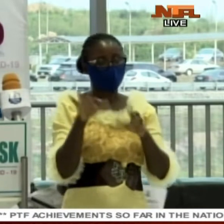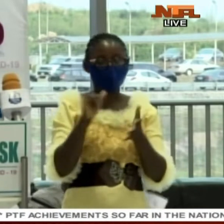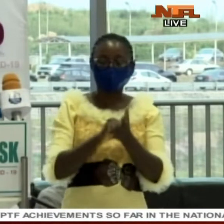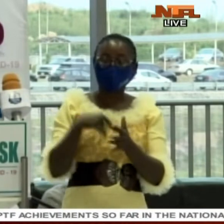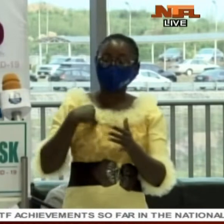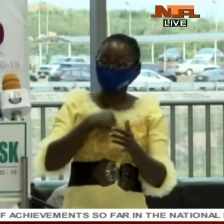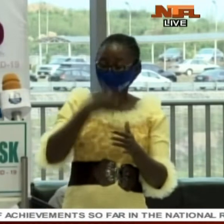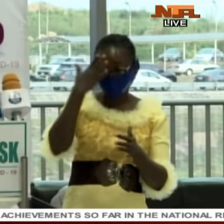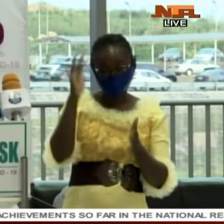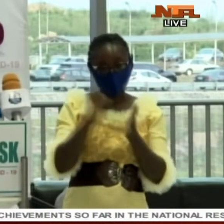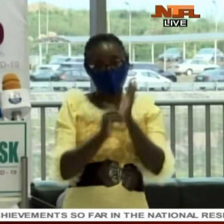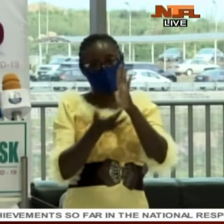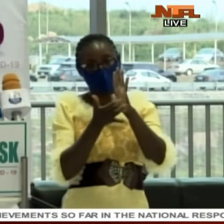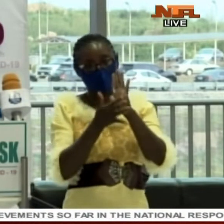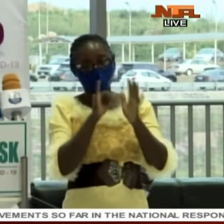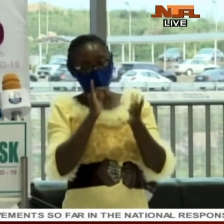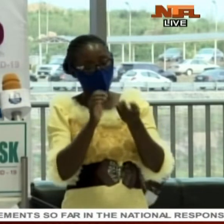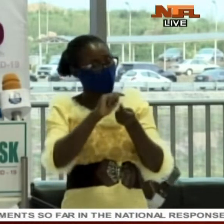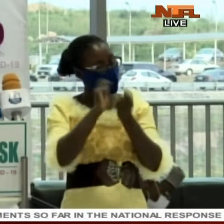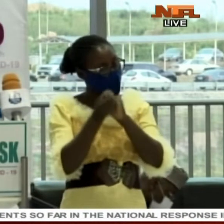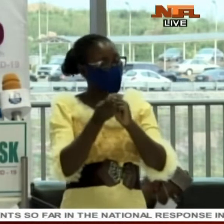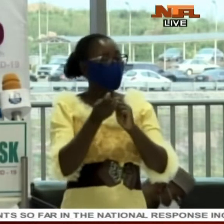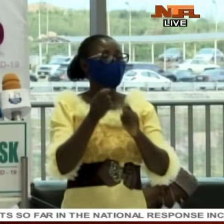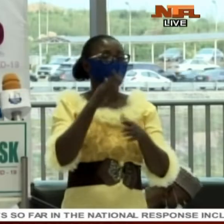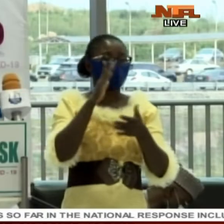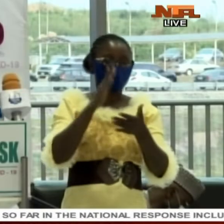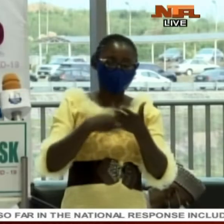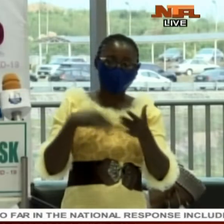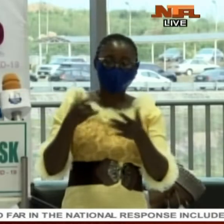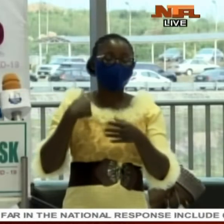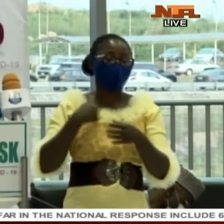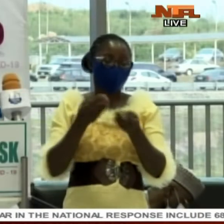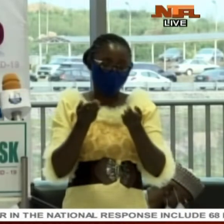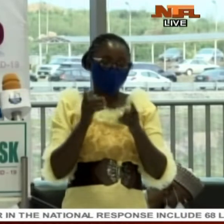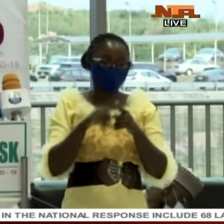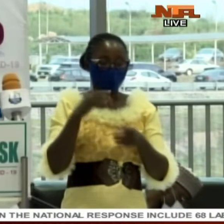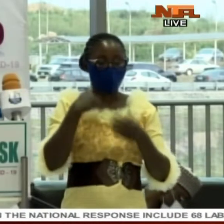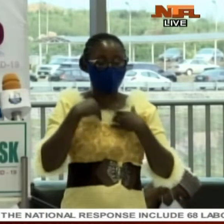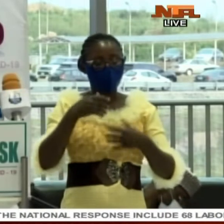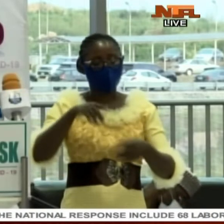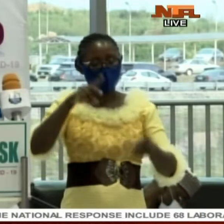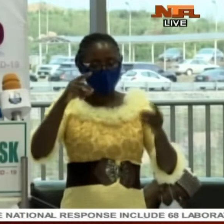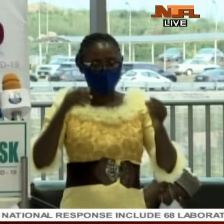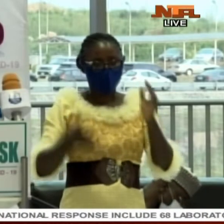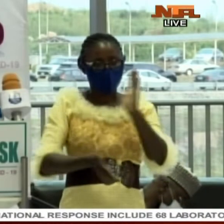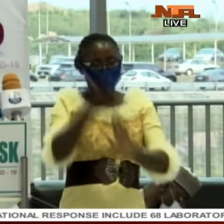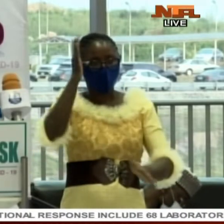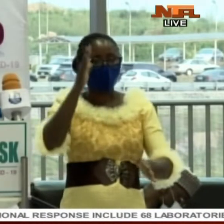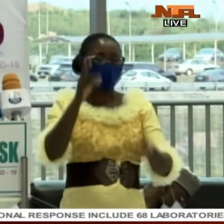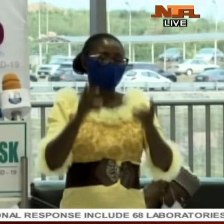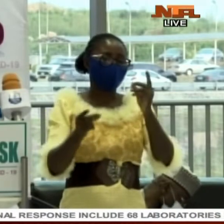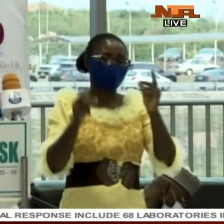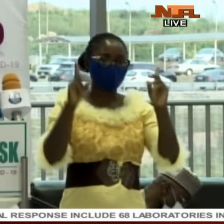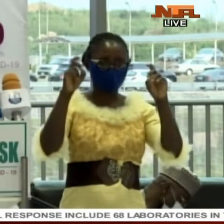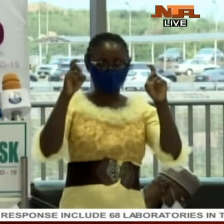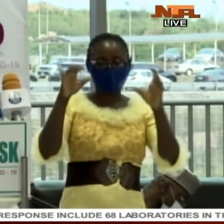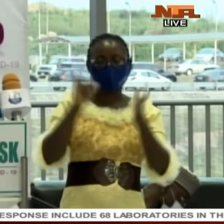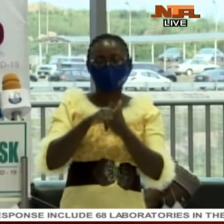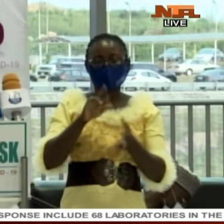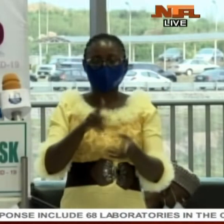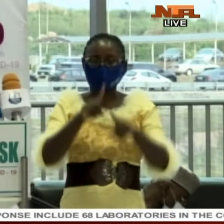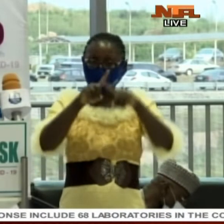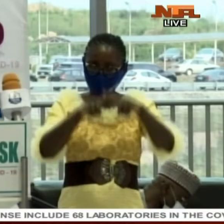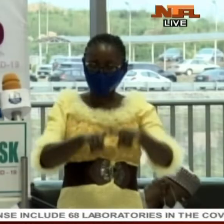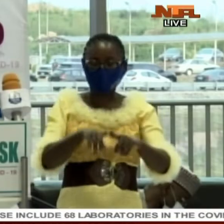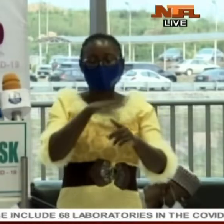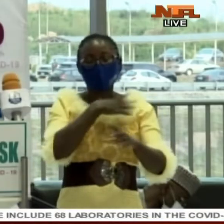is changing. At some point, we hope to have rapid diagnostic tests that are reliable and that can be done at the